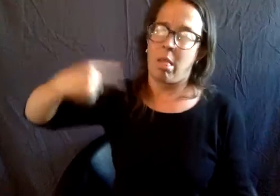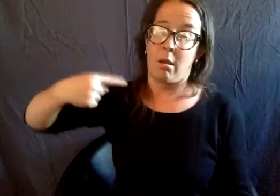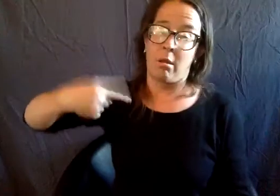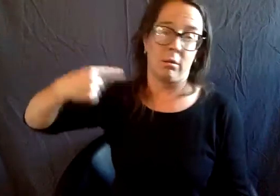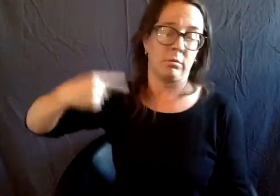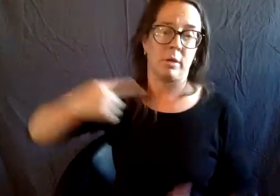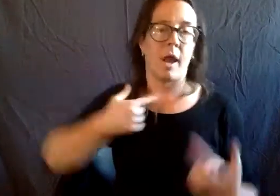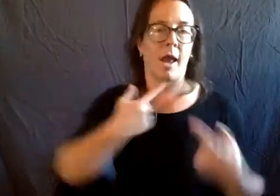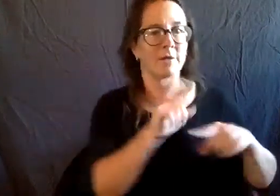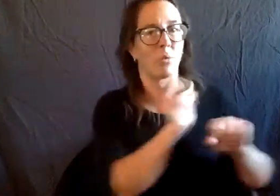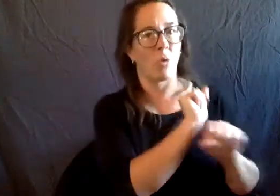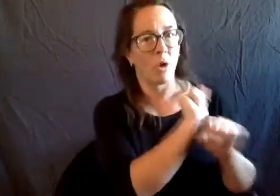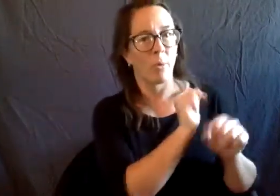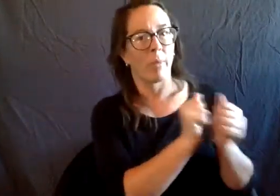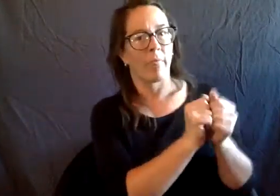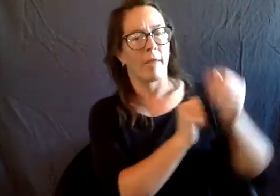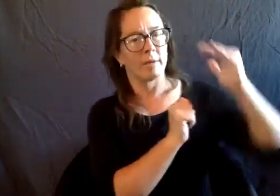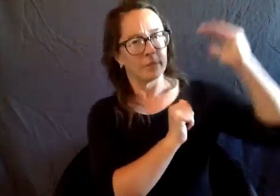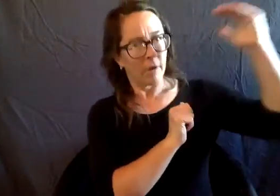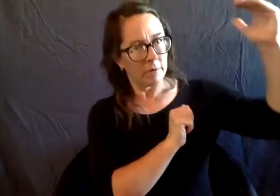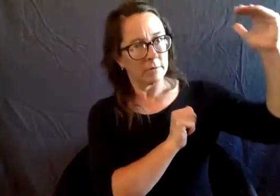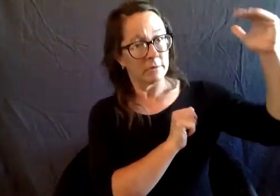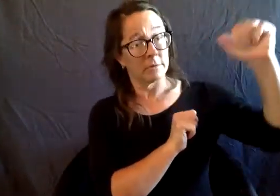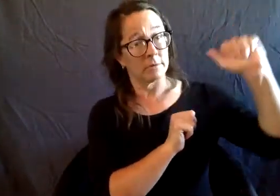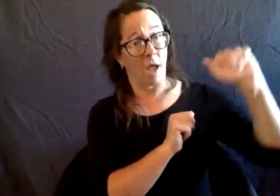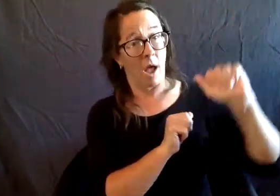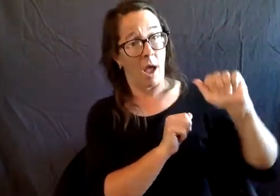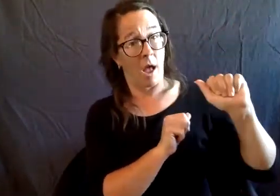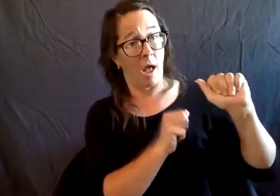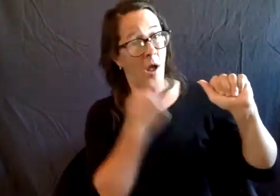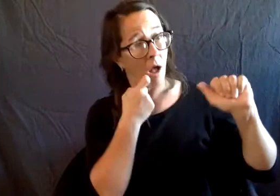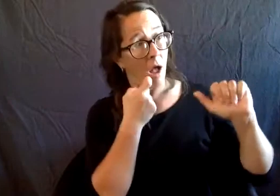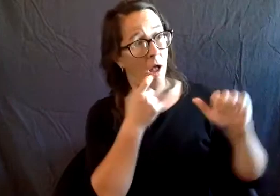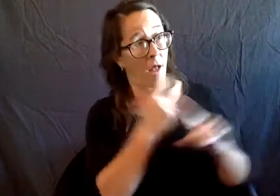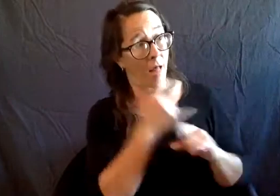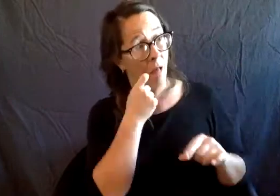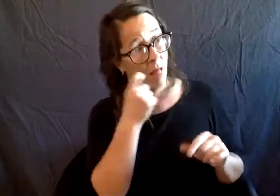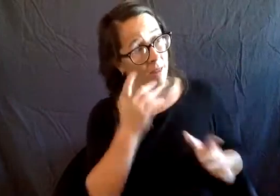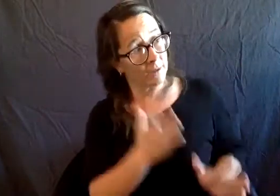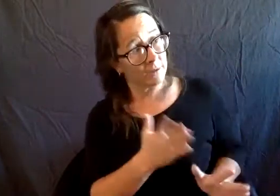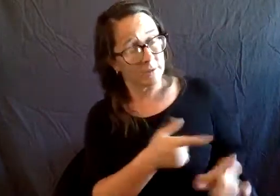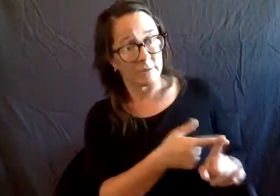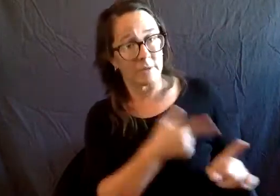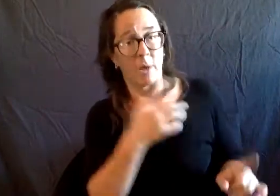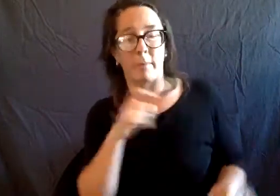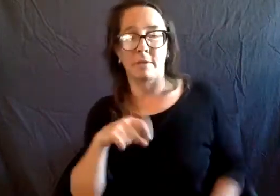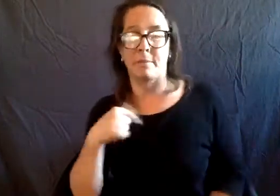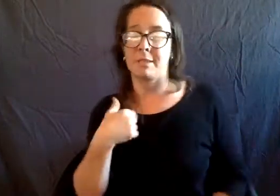something. And I got to work with alcoholics. I think I must have been 18 years old when I